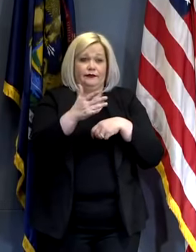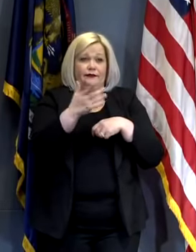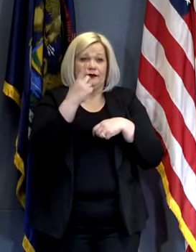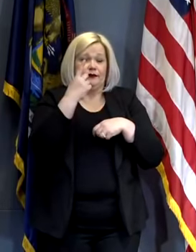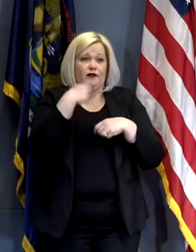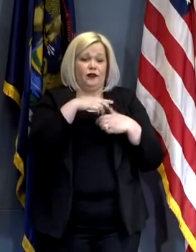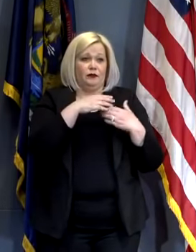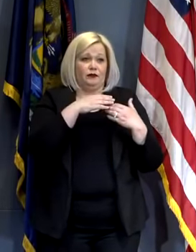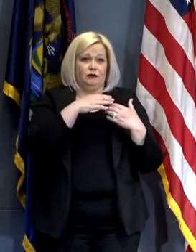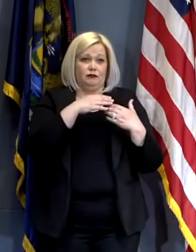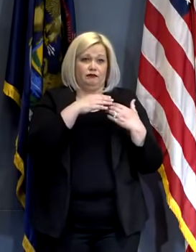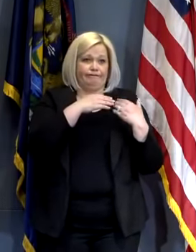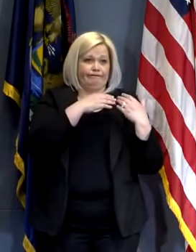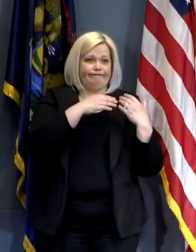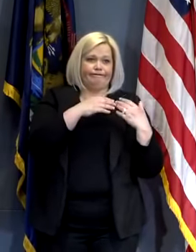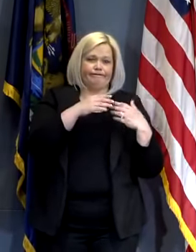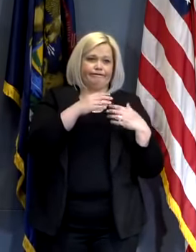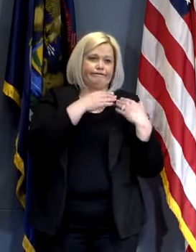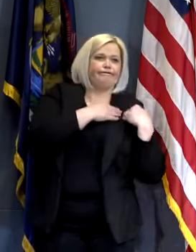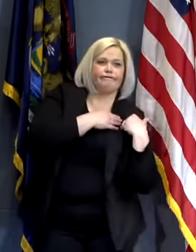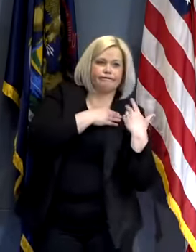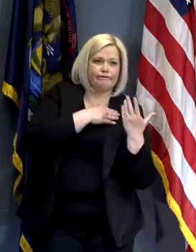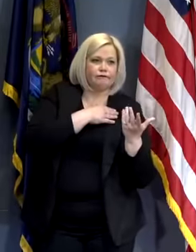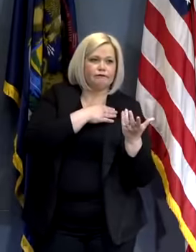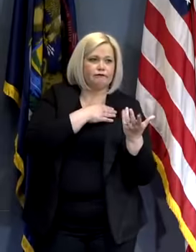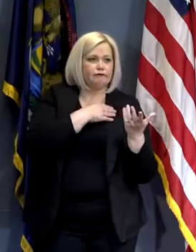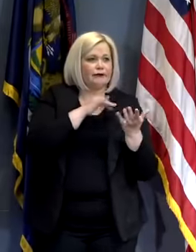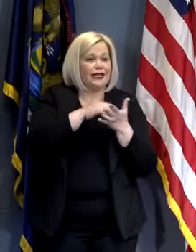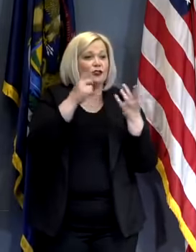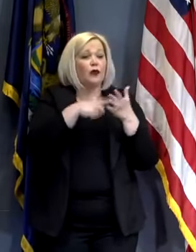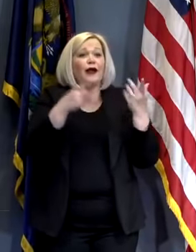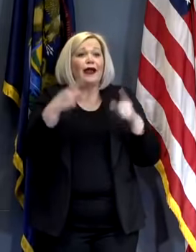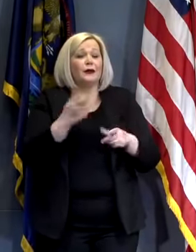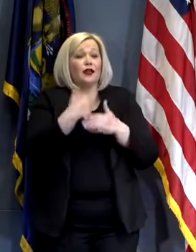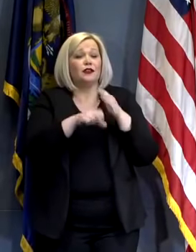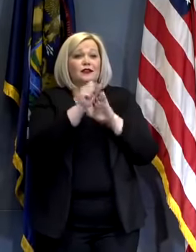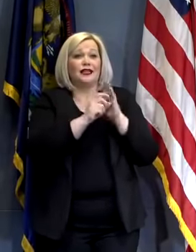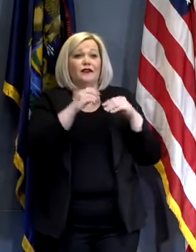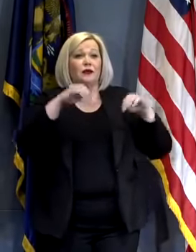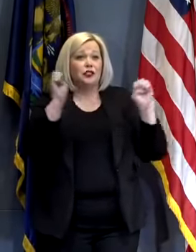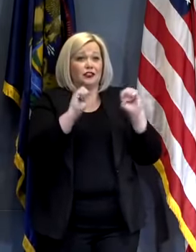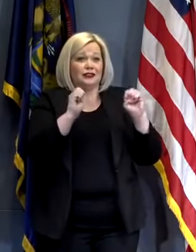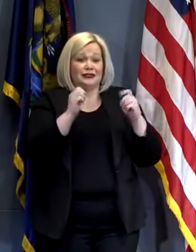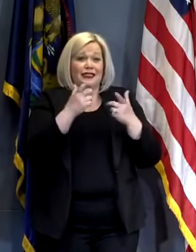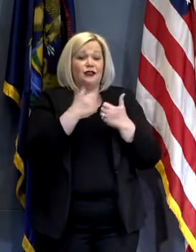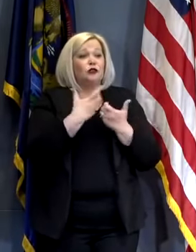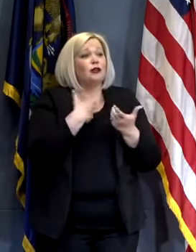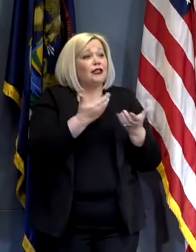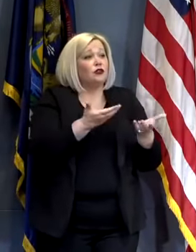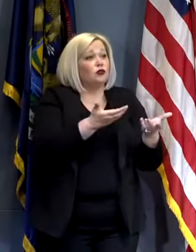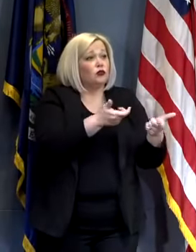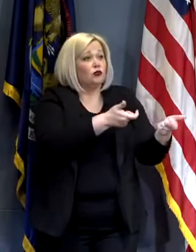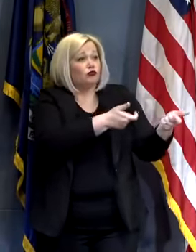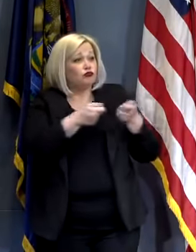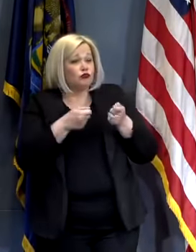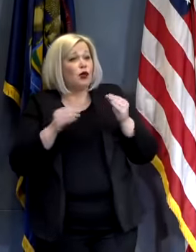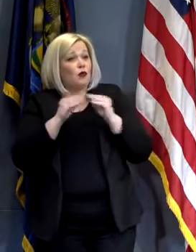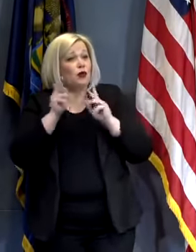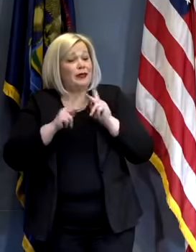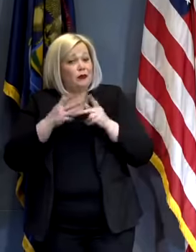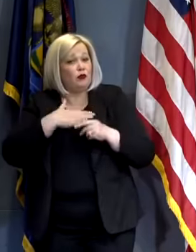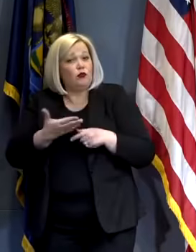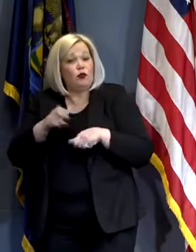liability. I mean, that's one thing that happens under the state of emergency. We're trying to draw more people into the front line, and so